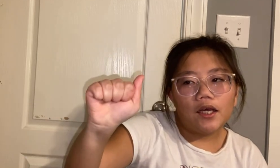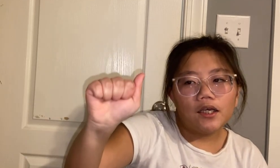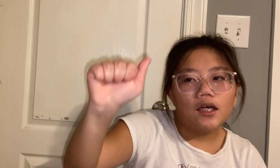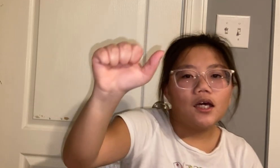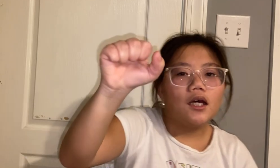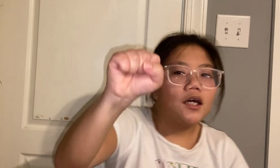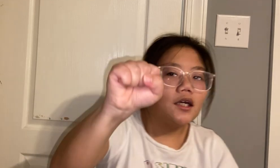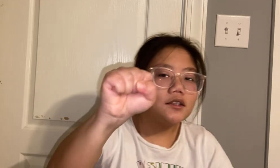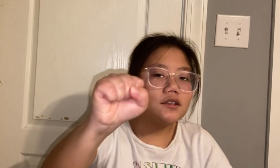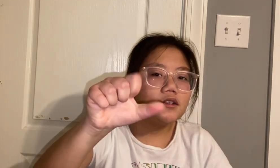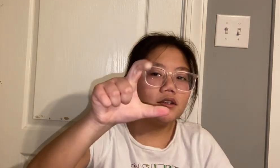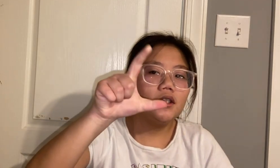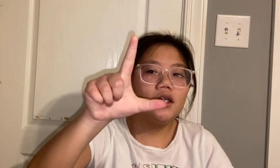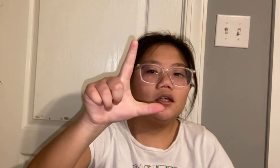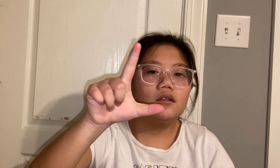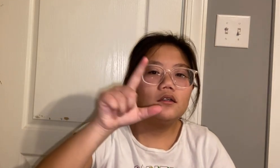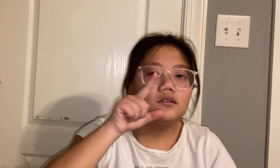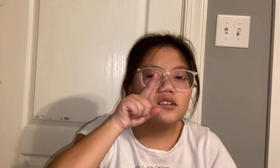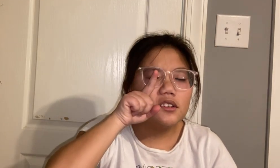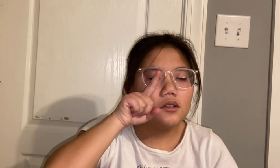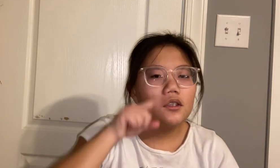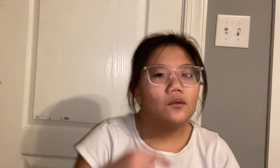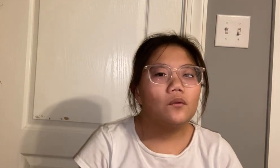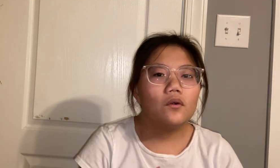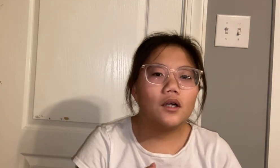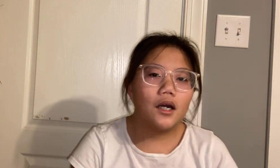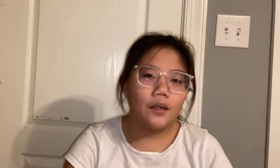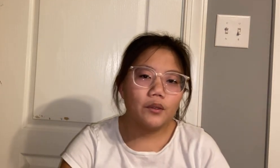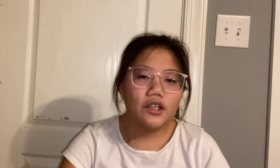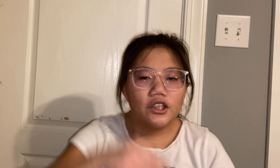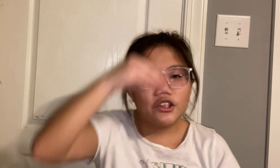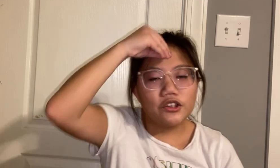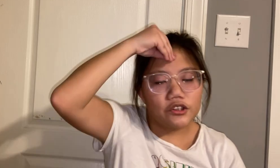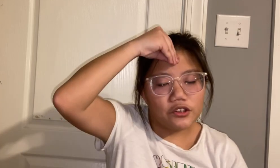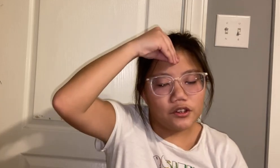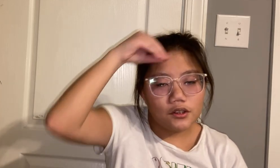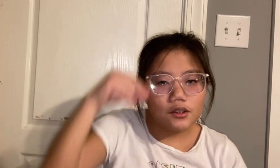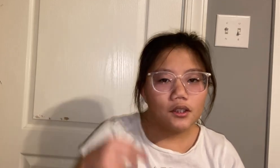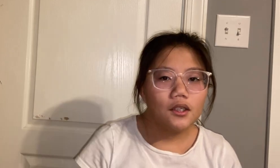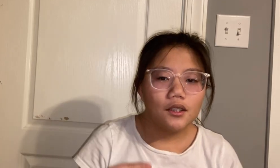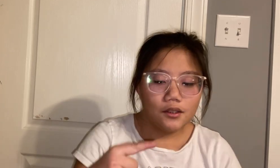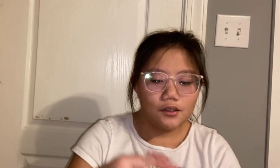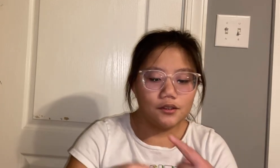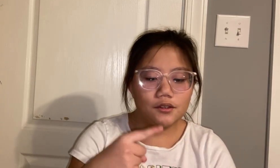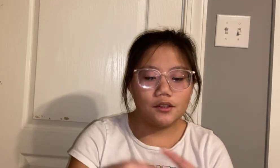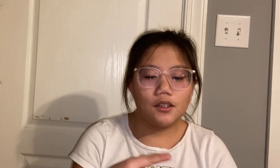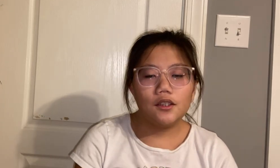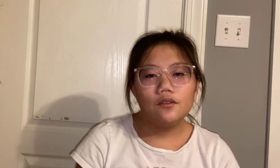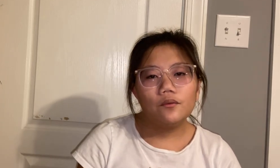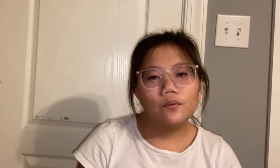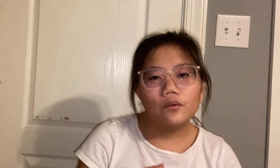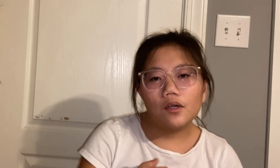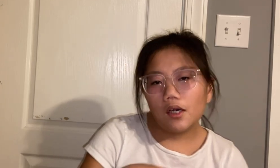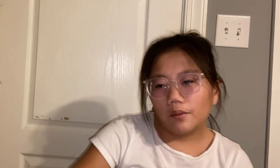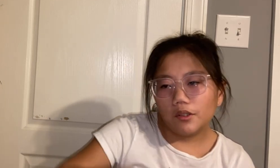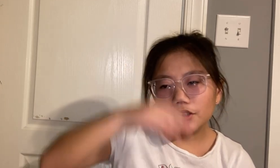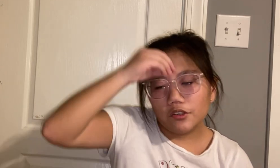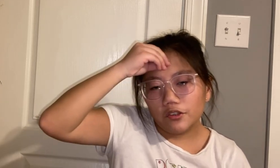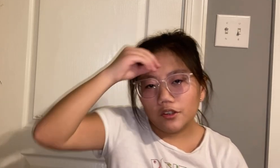s l or i'm learning sign or i'm learning